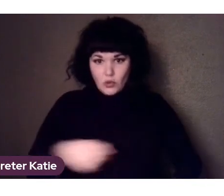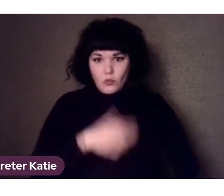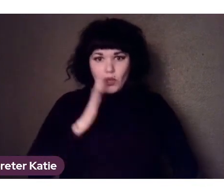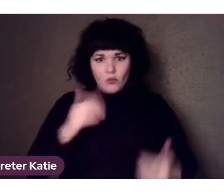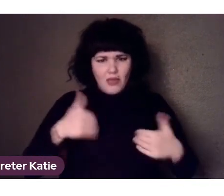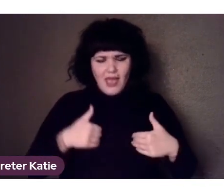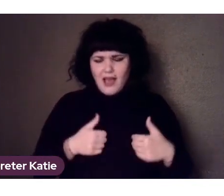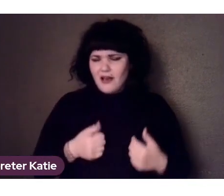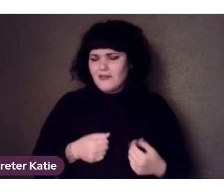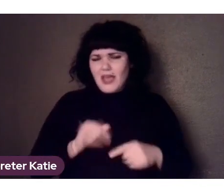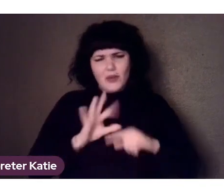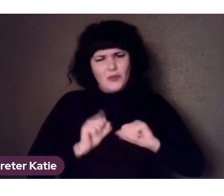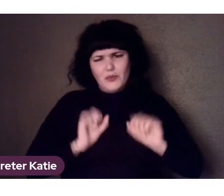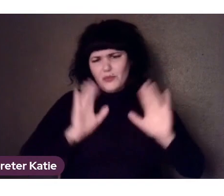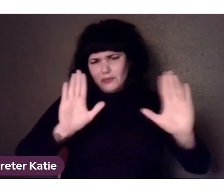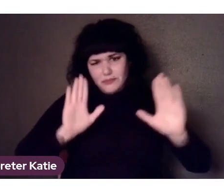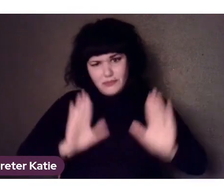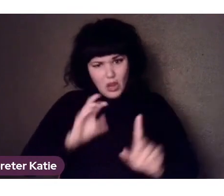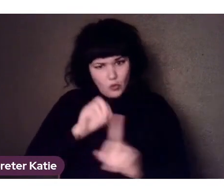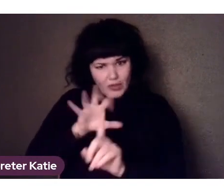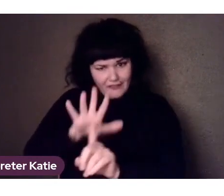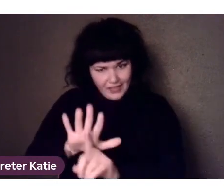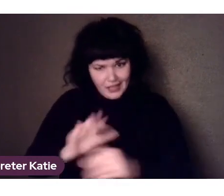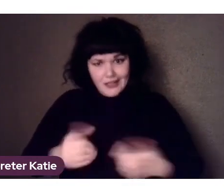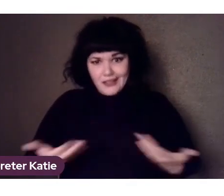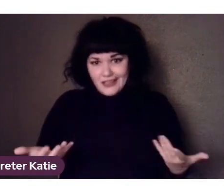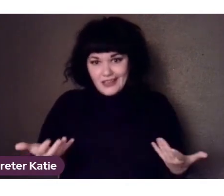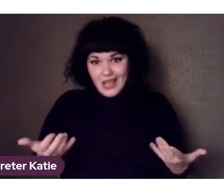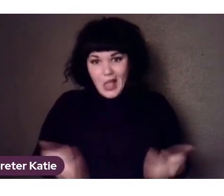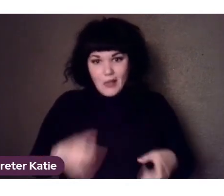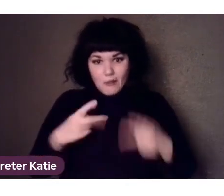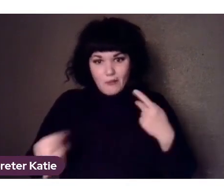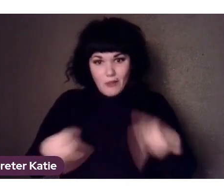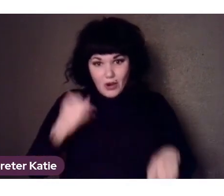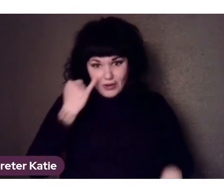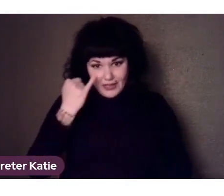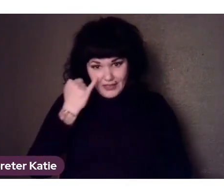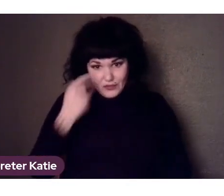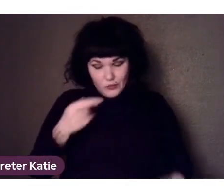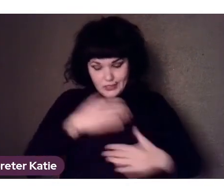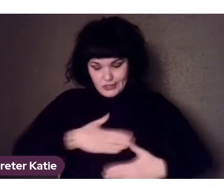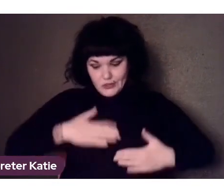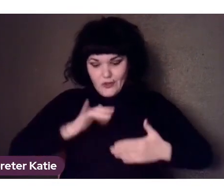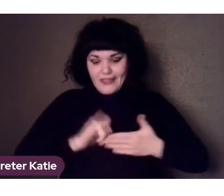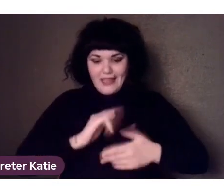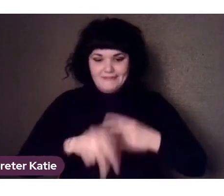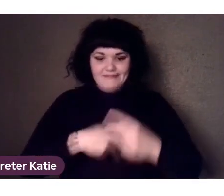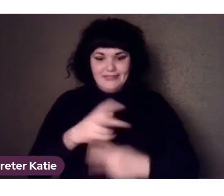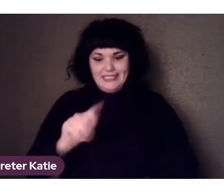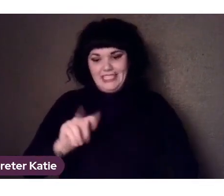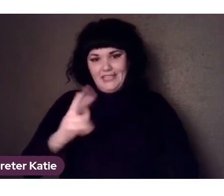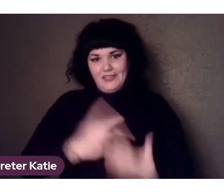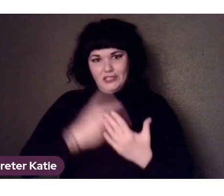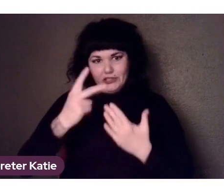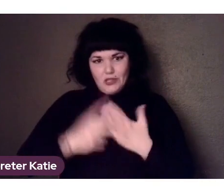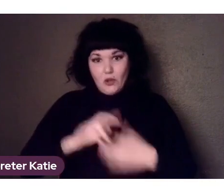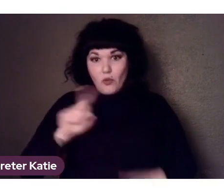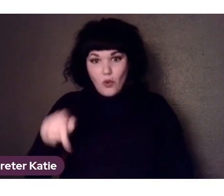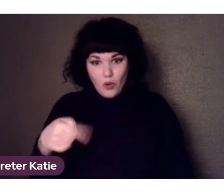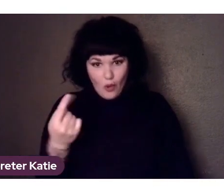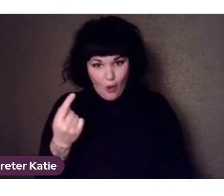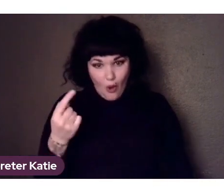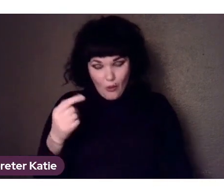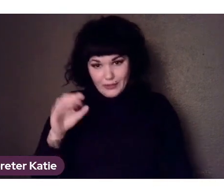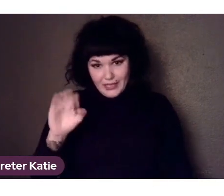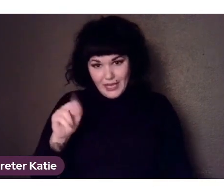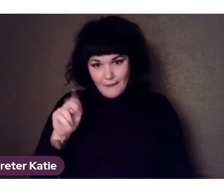party for those of you who enjoy that TV show, Only Murders in the Building. Now